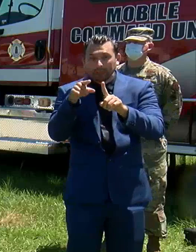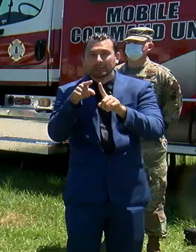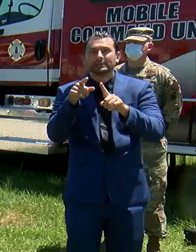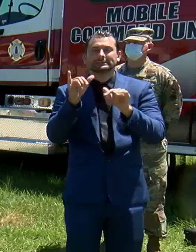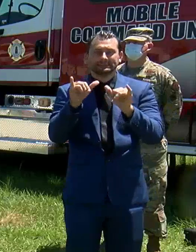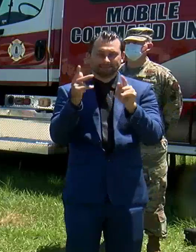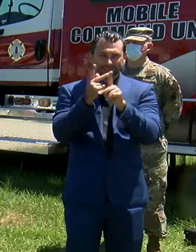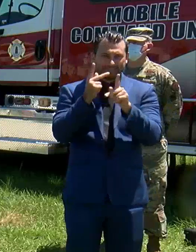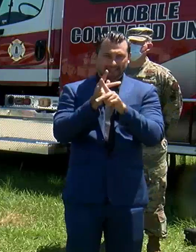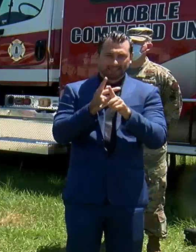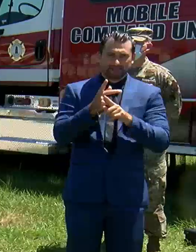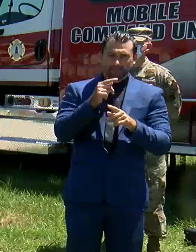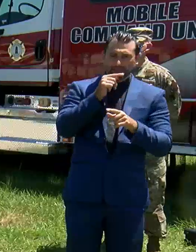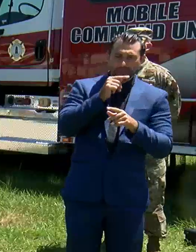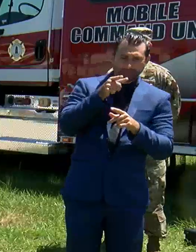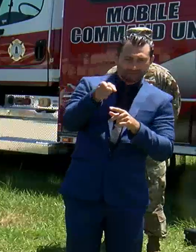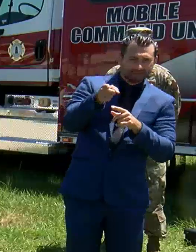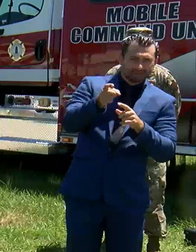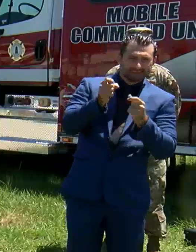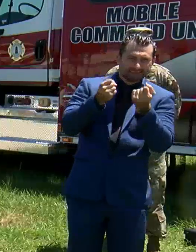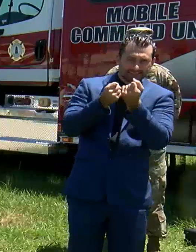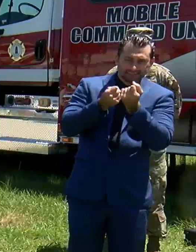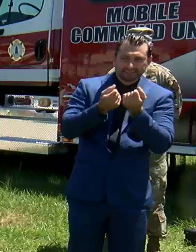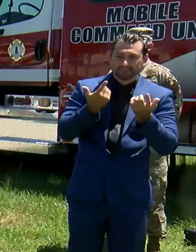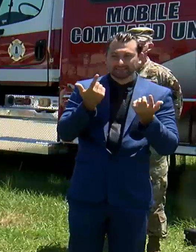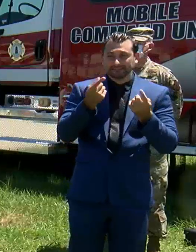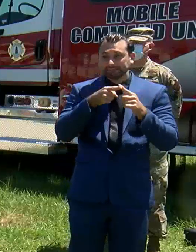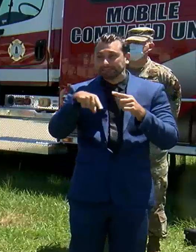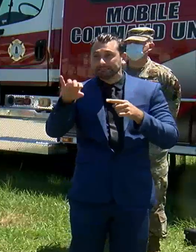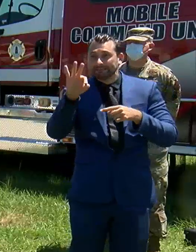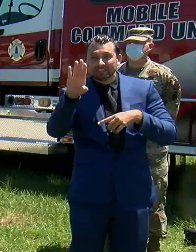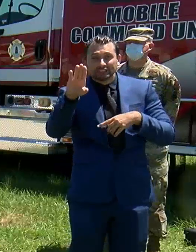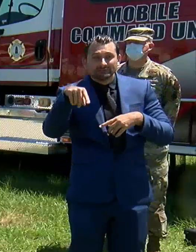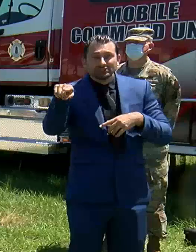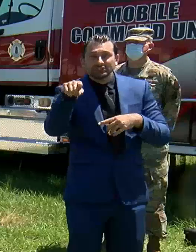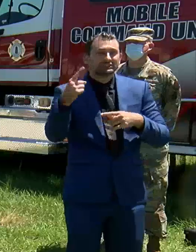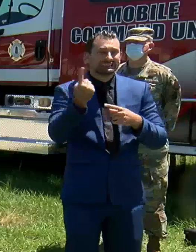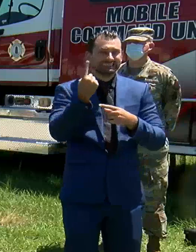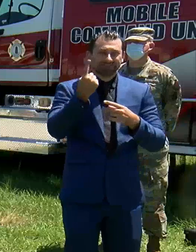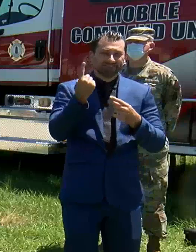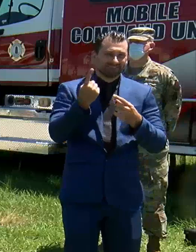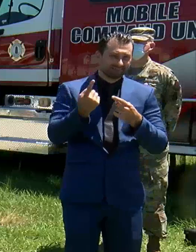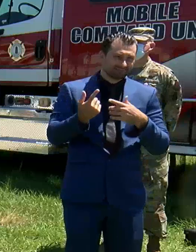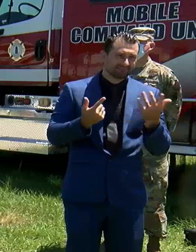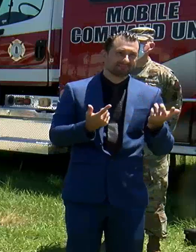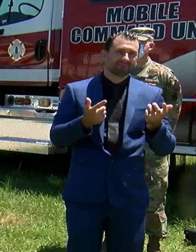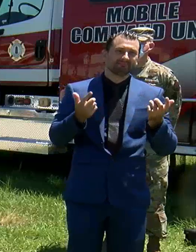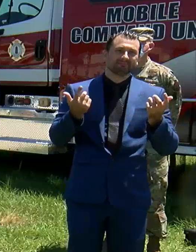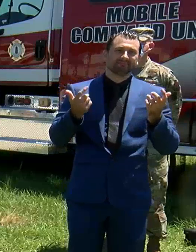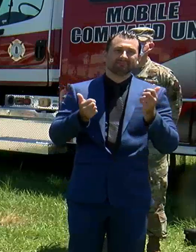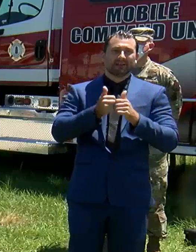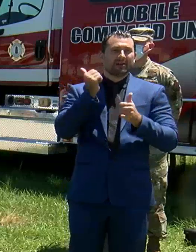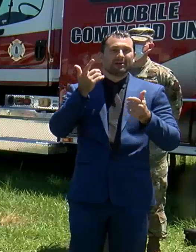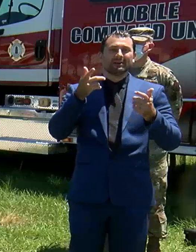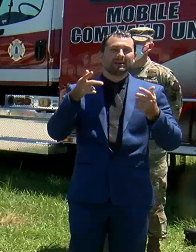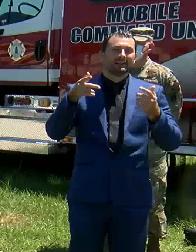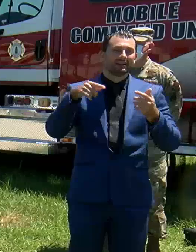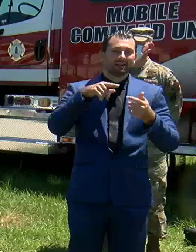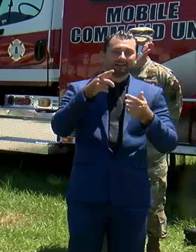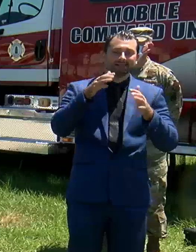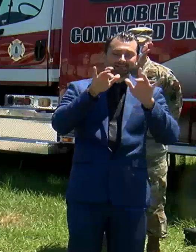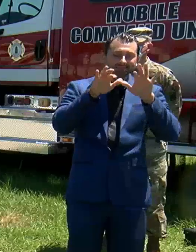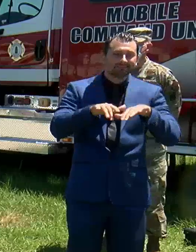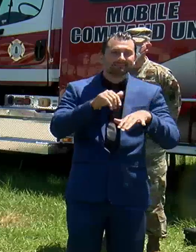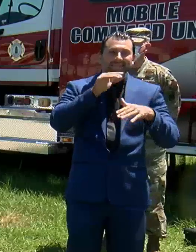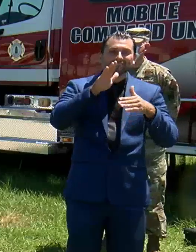What they have found is that most of those folks have not completed the application, either didn't have a social security number or not